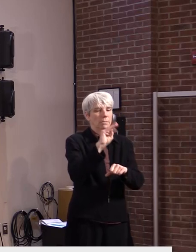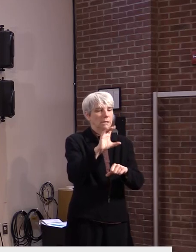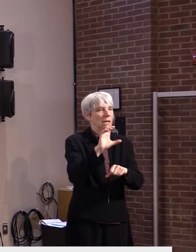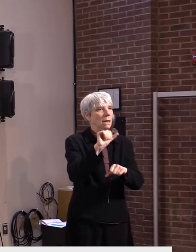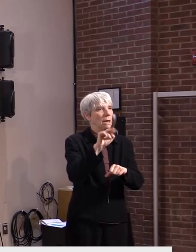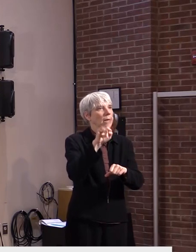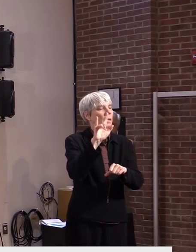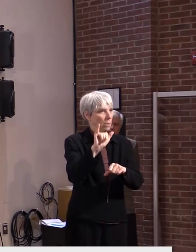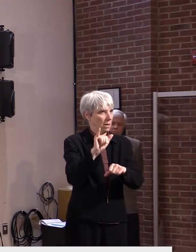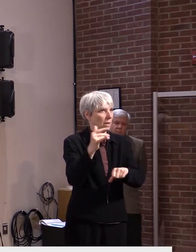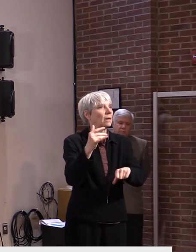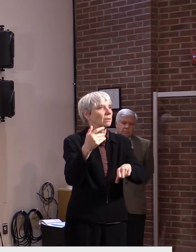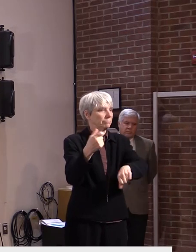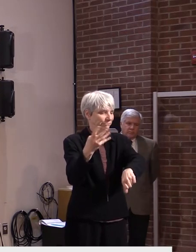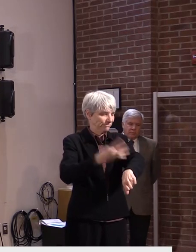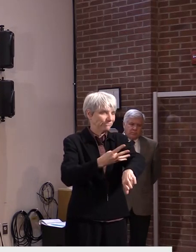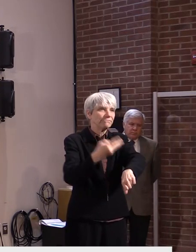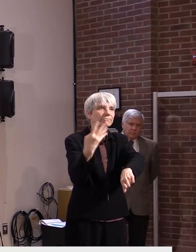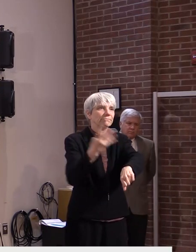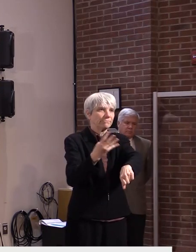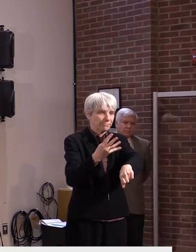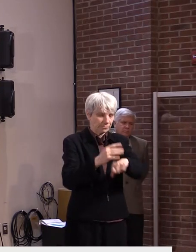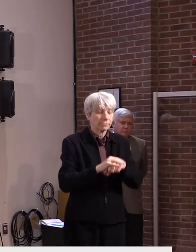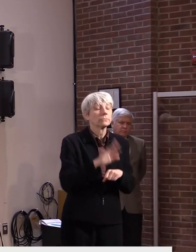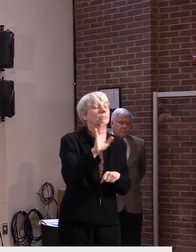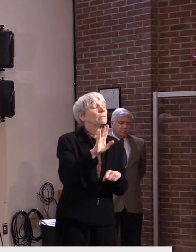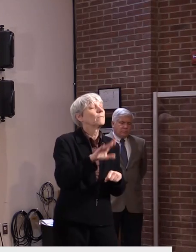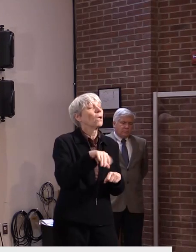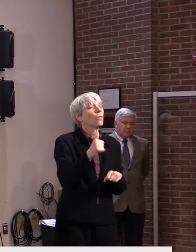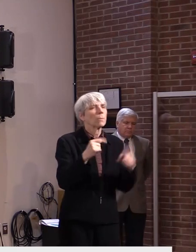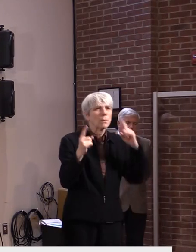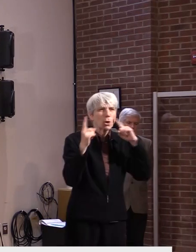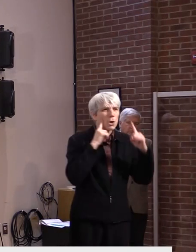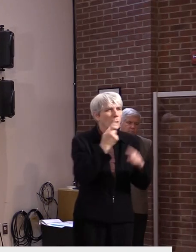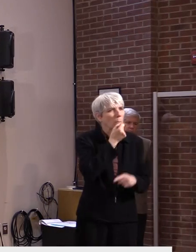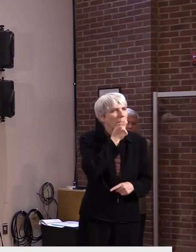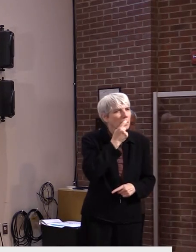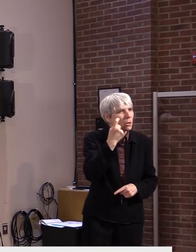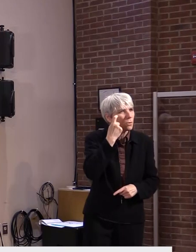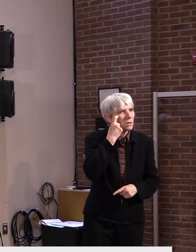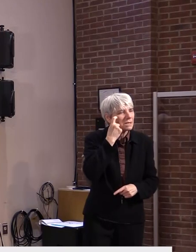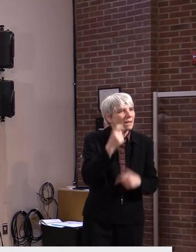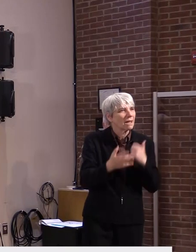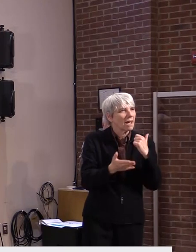pill that could treat mild to moderate illness in higher risk adults,